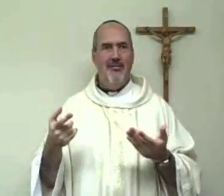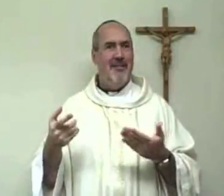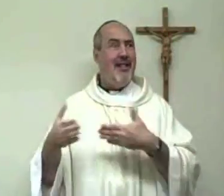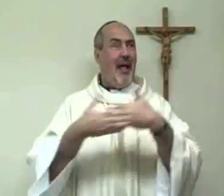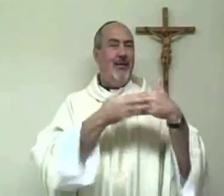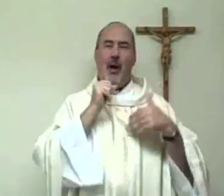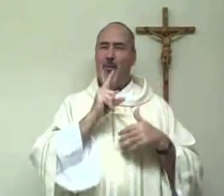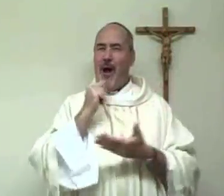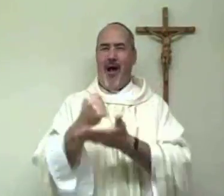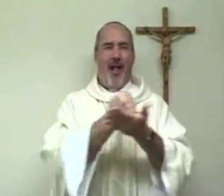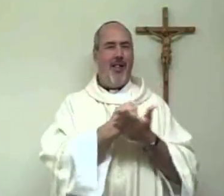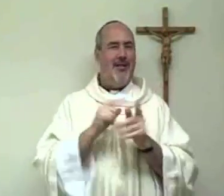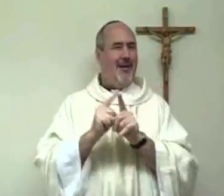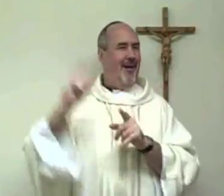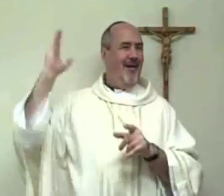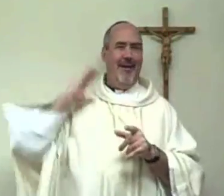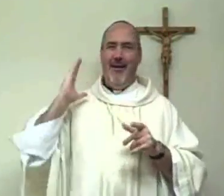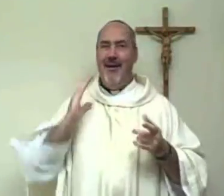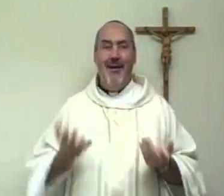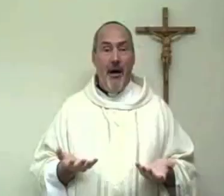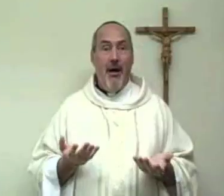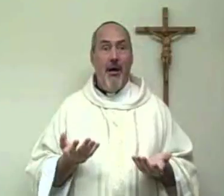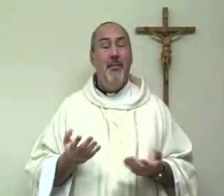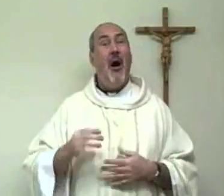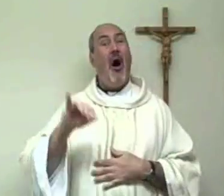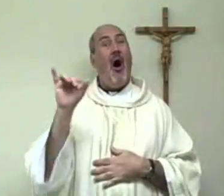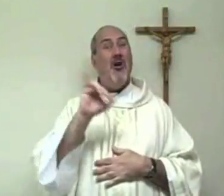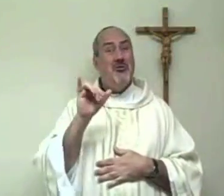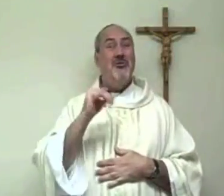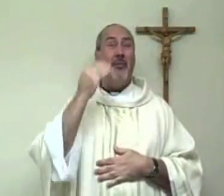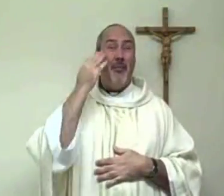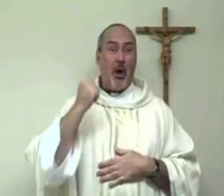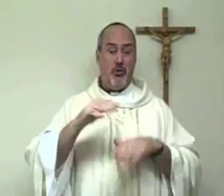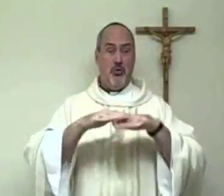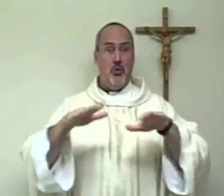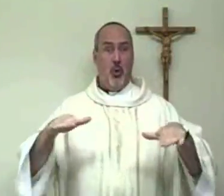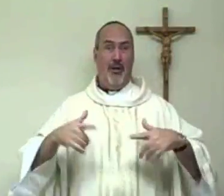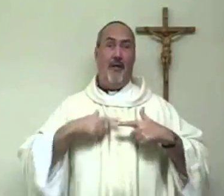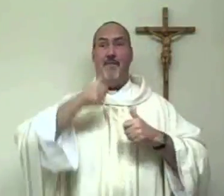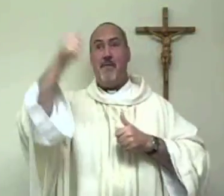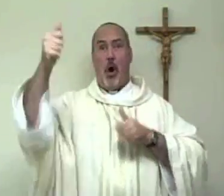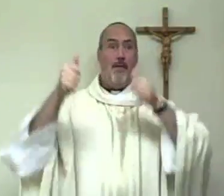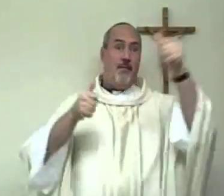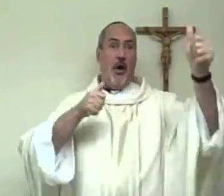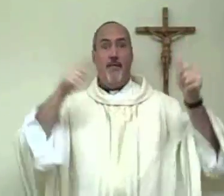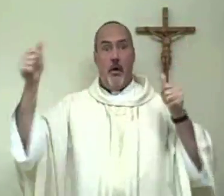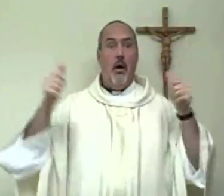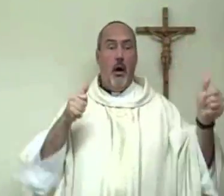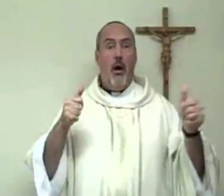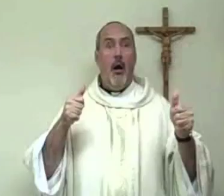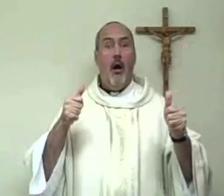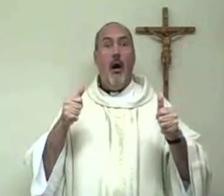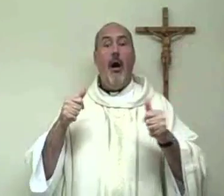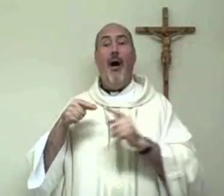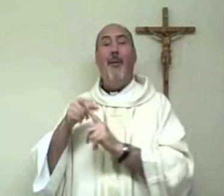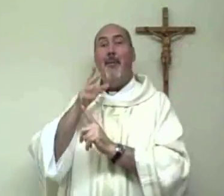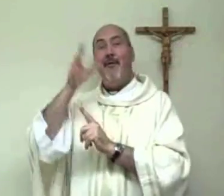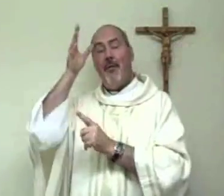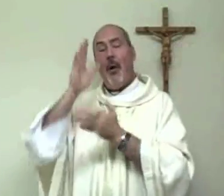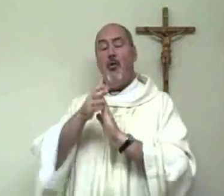themselves in a neighborhood full of strangers, without those extended relatives living down the street. And